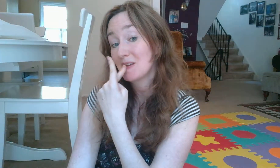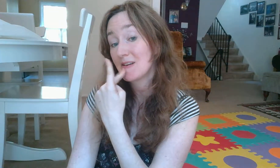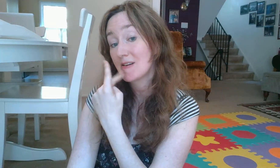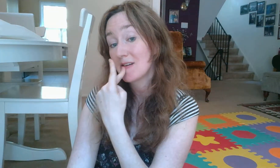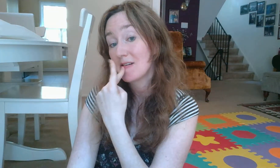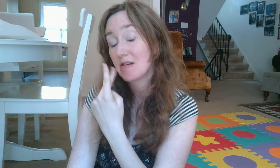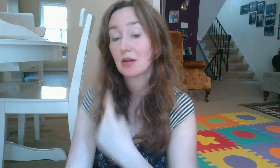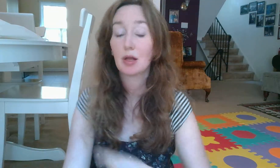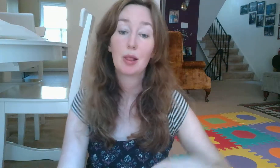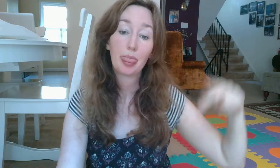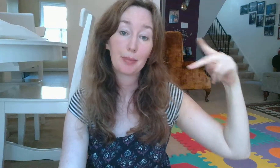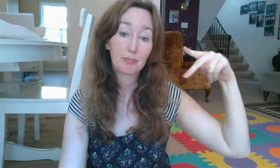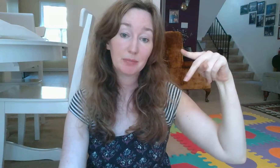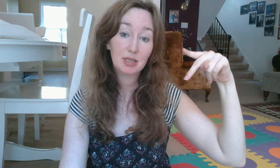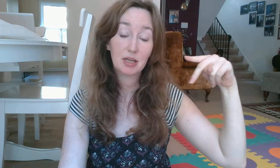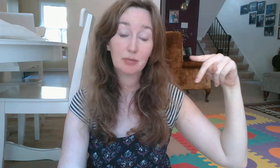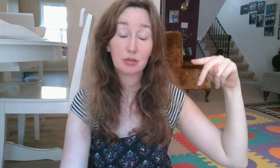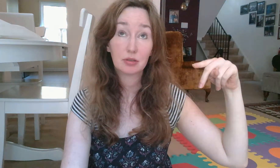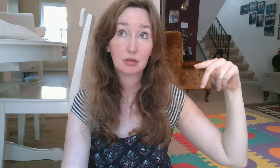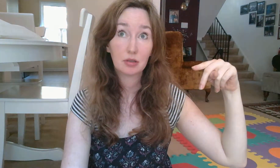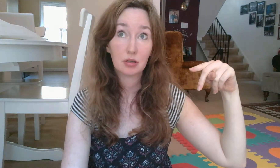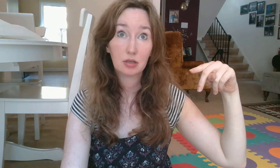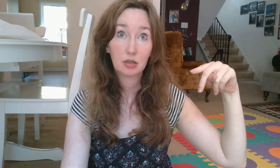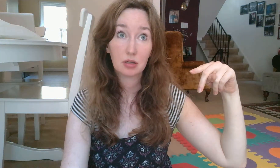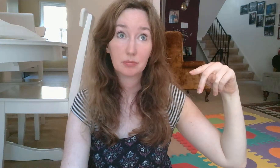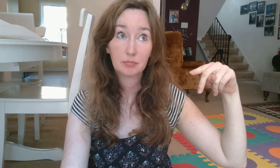pink with a P shape.